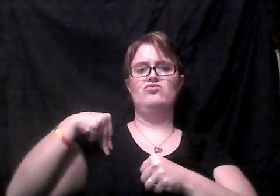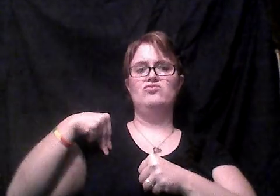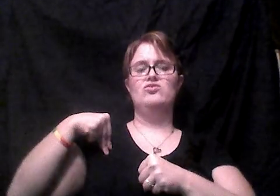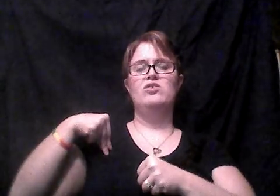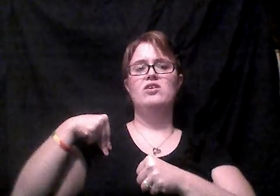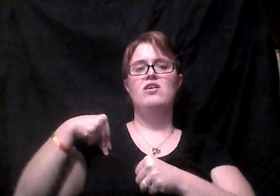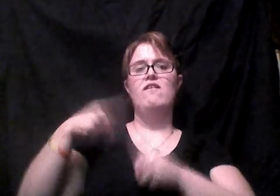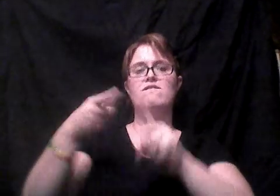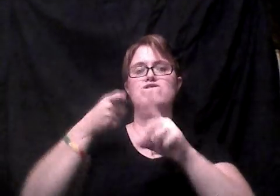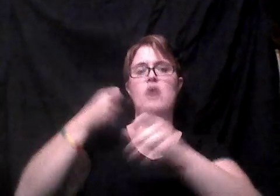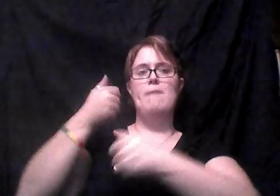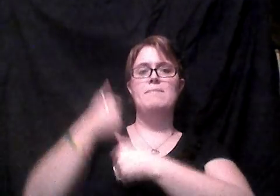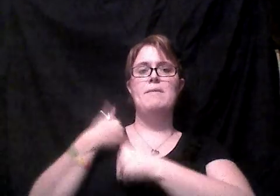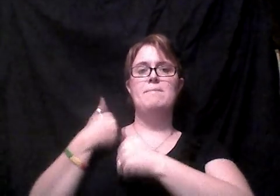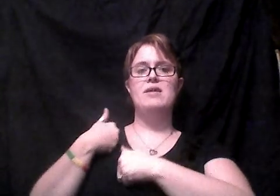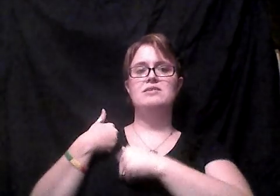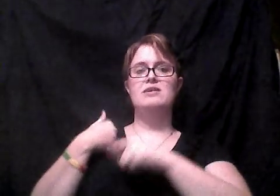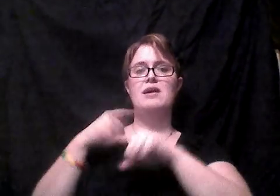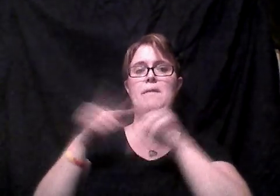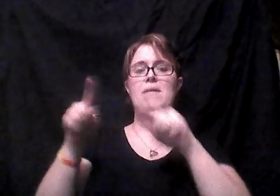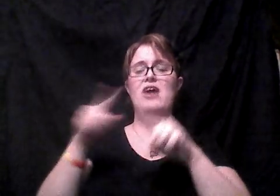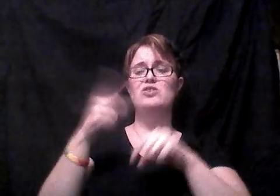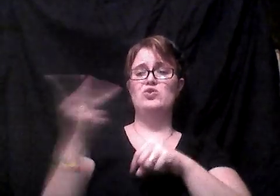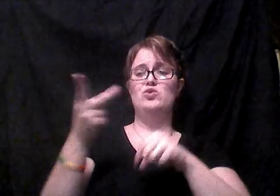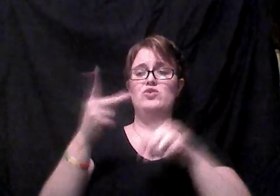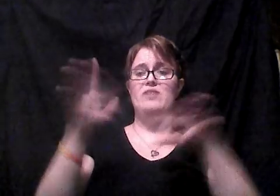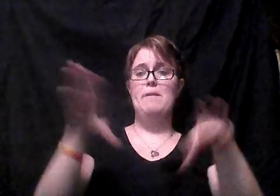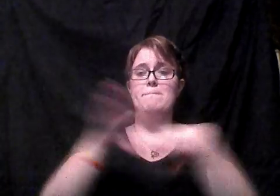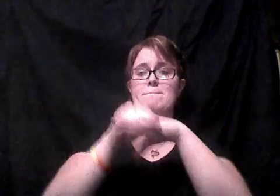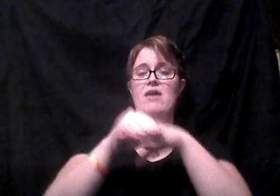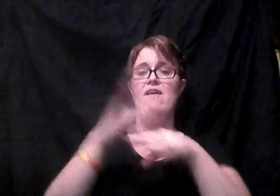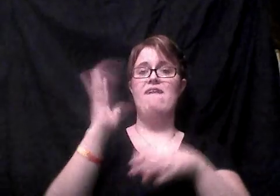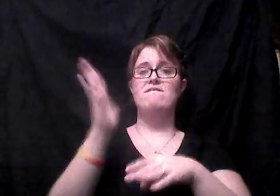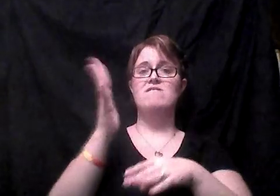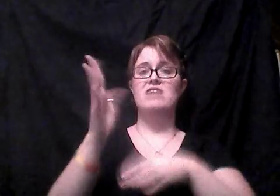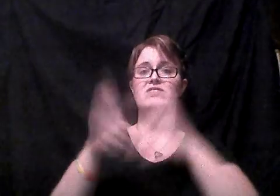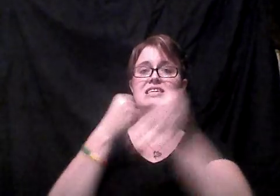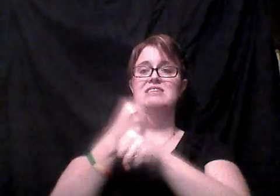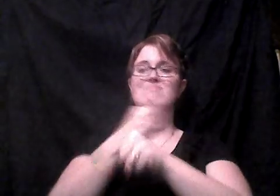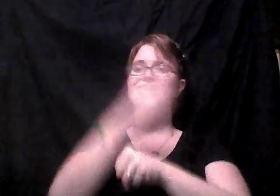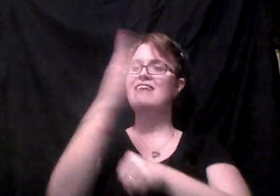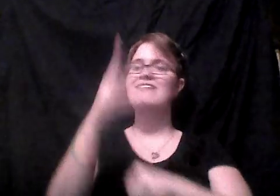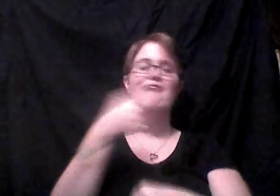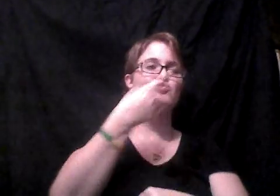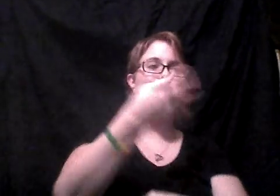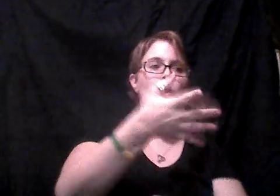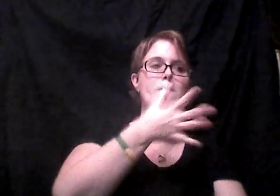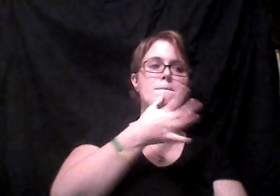up. There's a real lesson in humility that I can learn from my father then. Now, my mother. Mothers are people who love you even when you pull their